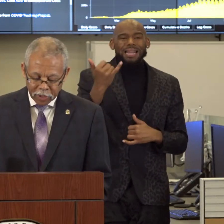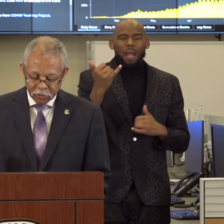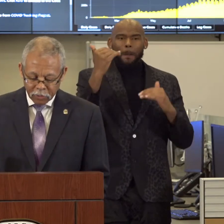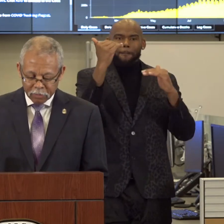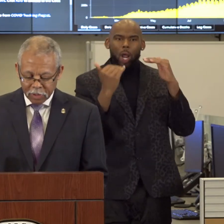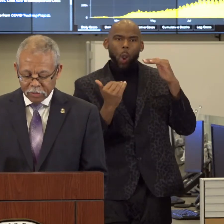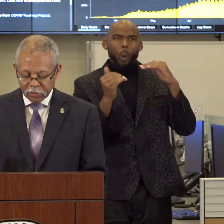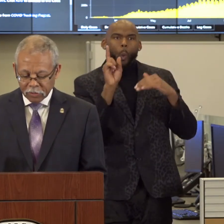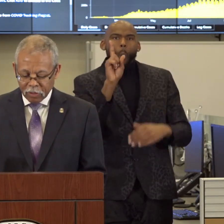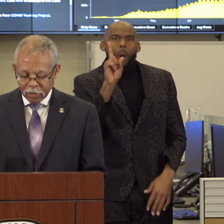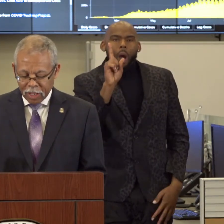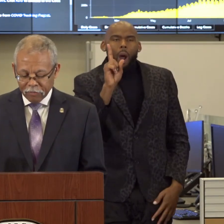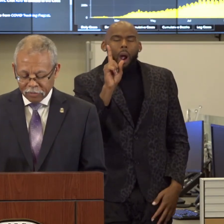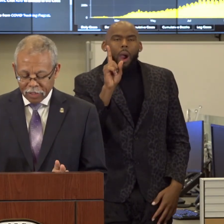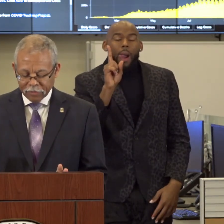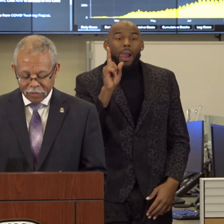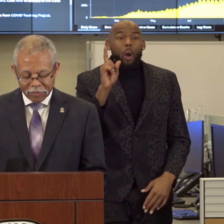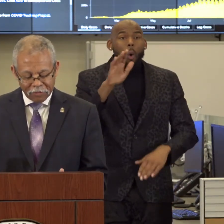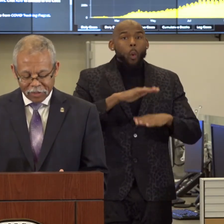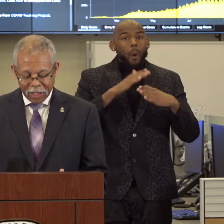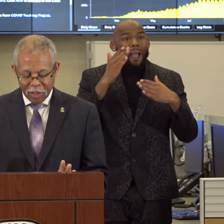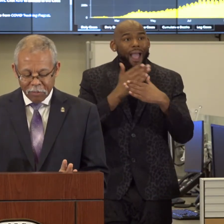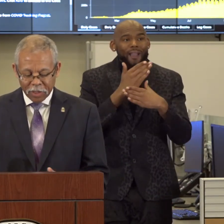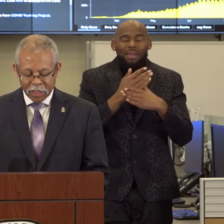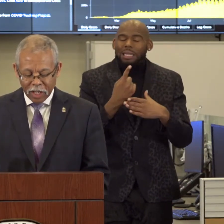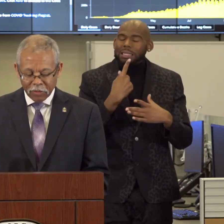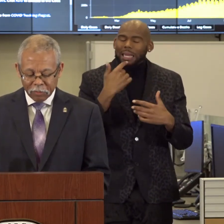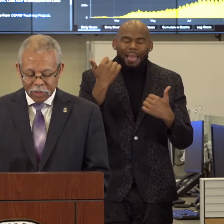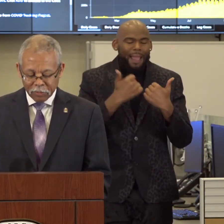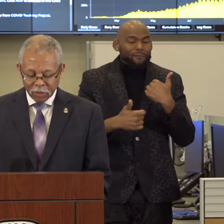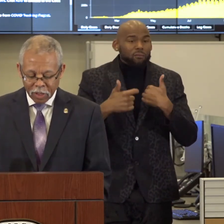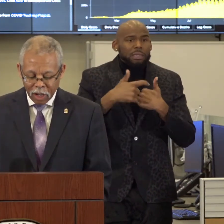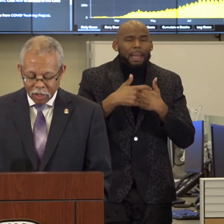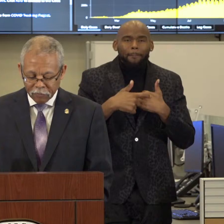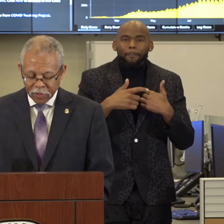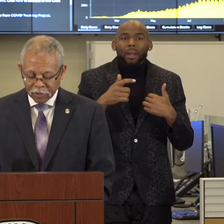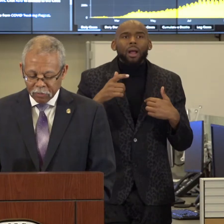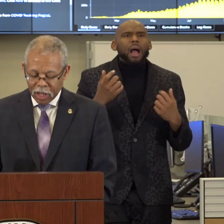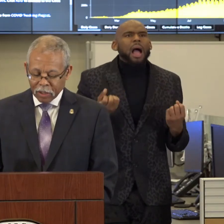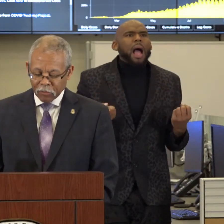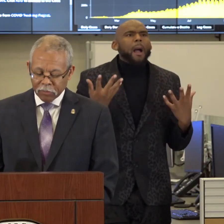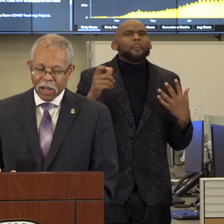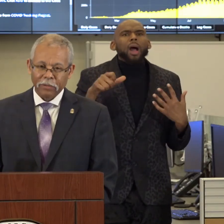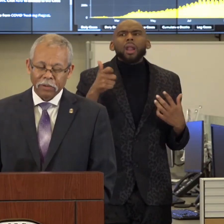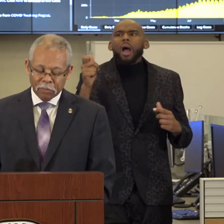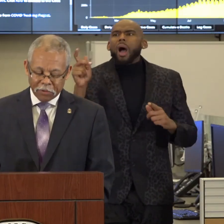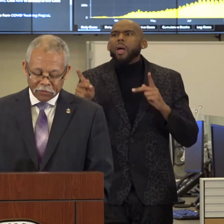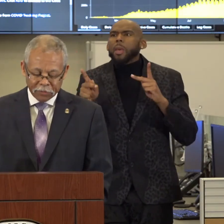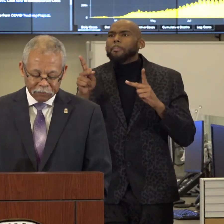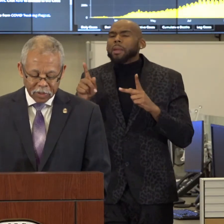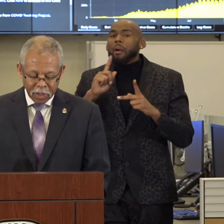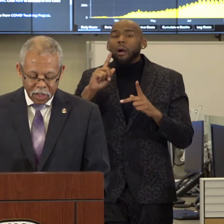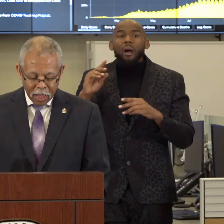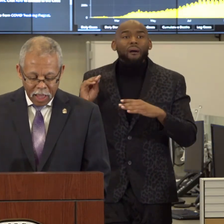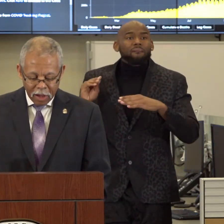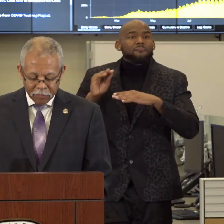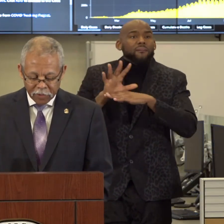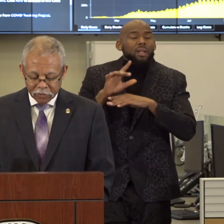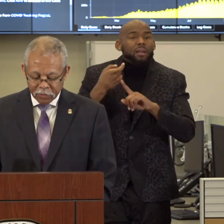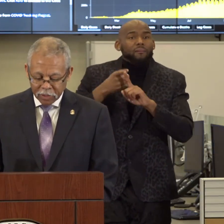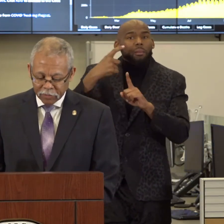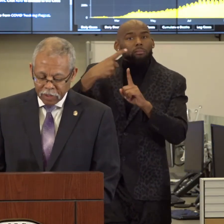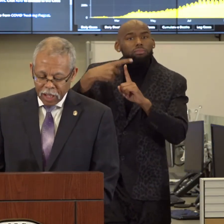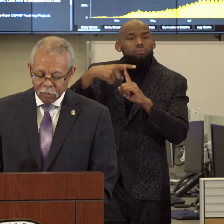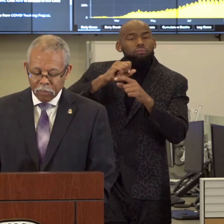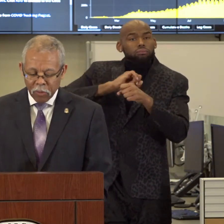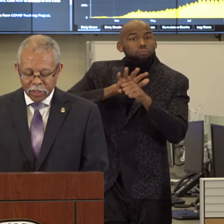The infection rate measures, on average, and I say this every time, how many other people are infected by a COVID-positive person. Our